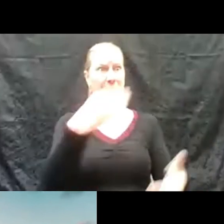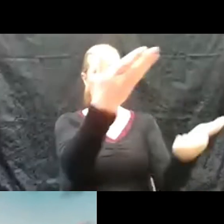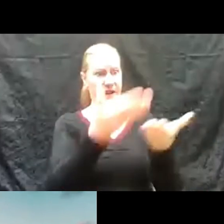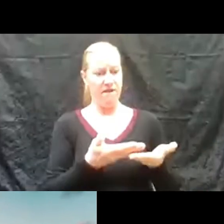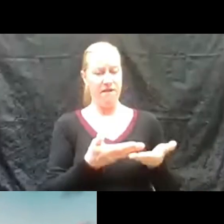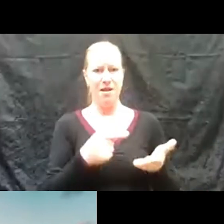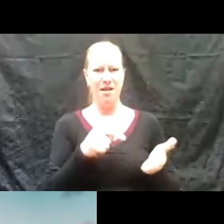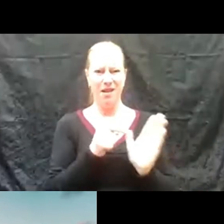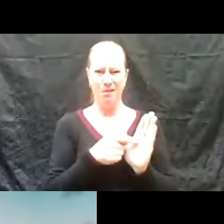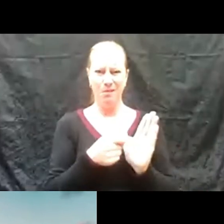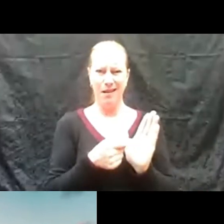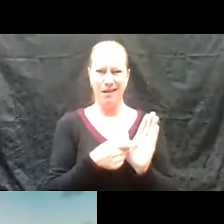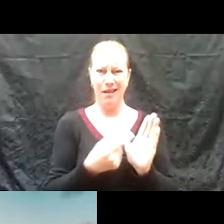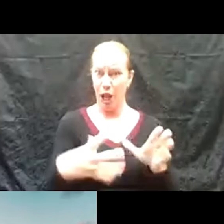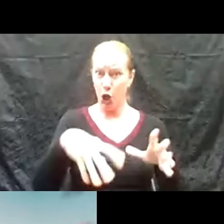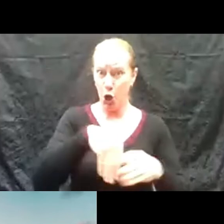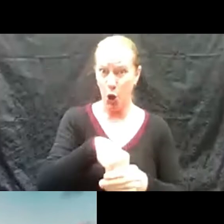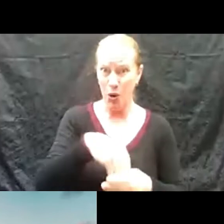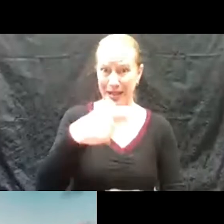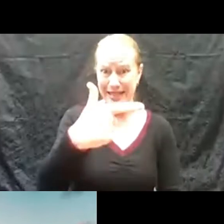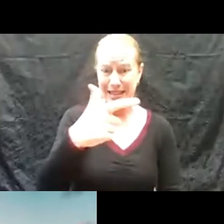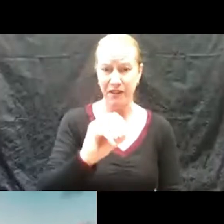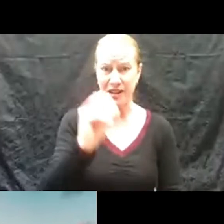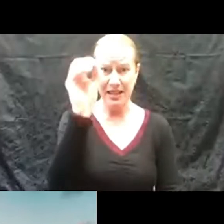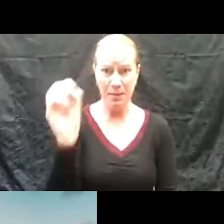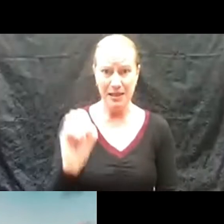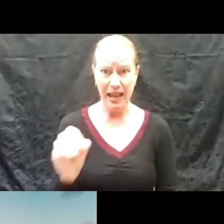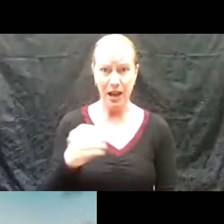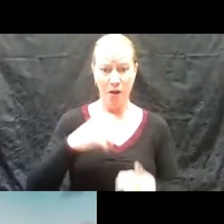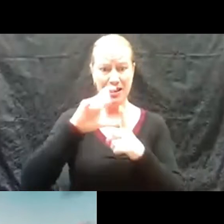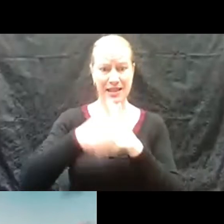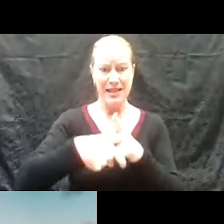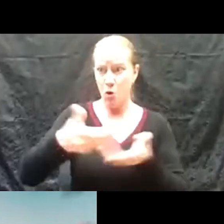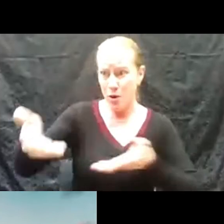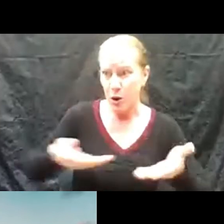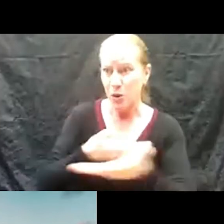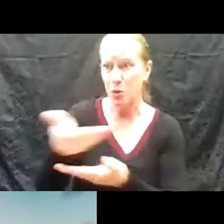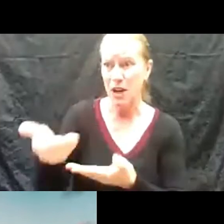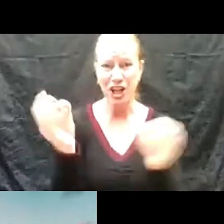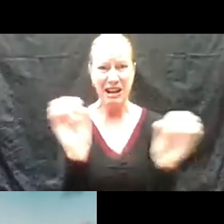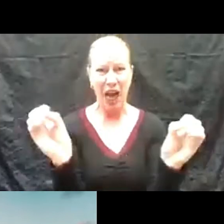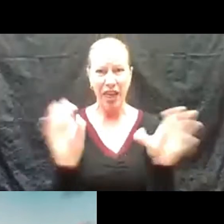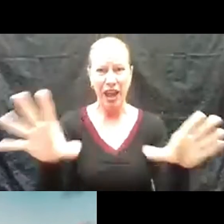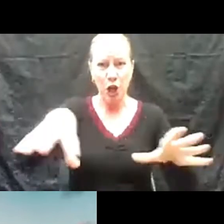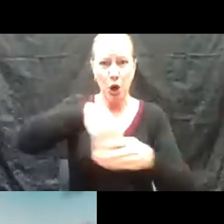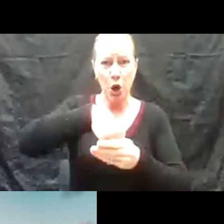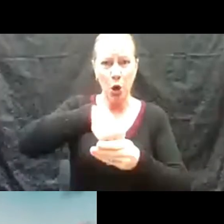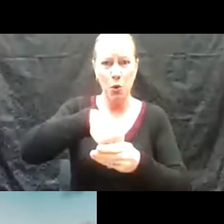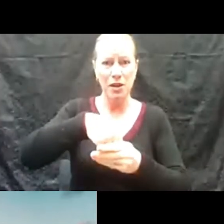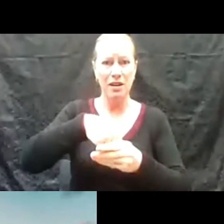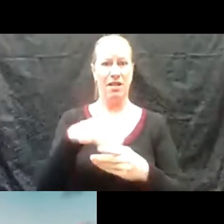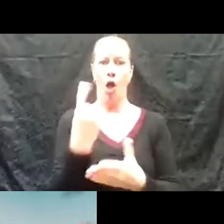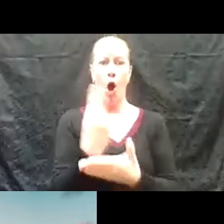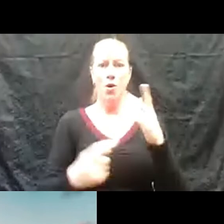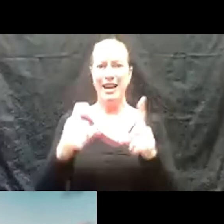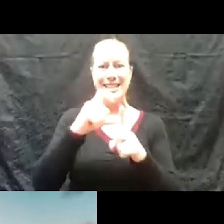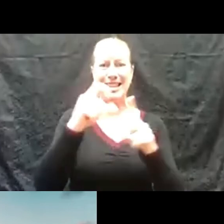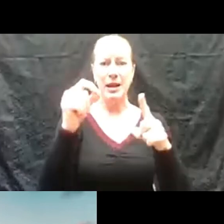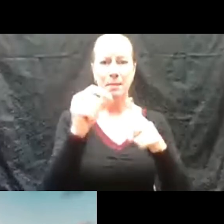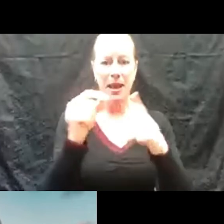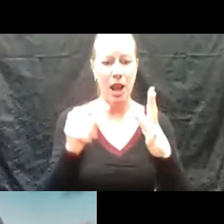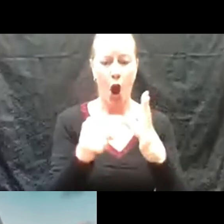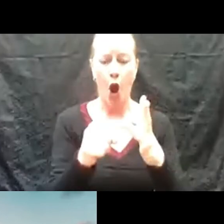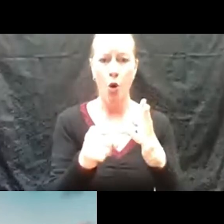but they haven't included about 70% of disabled in their consultation. They've included the DPOs. Only a few